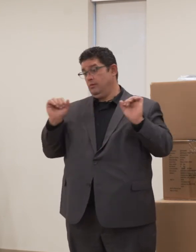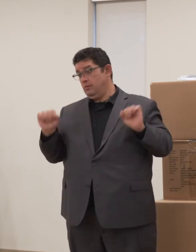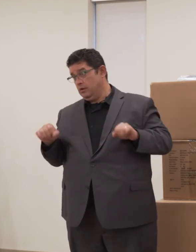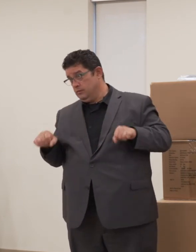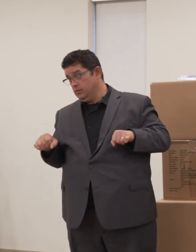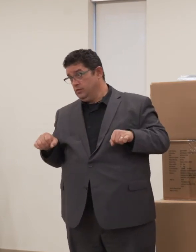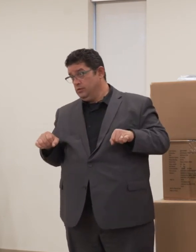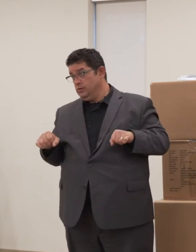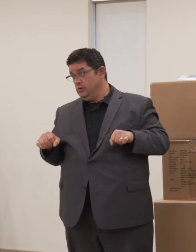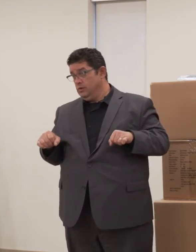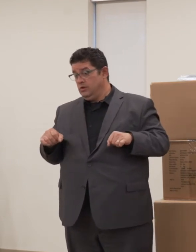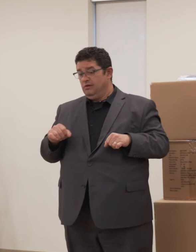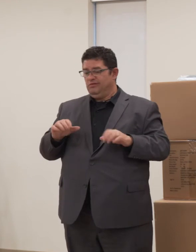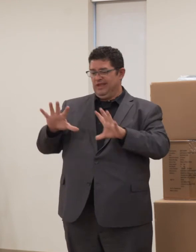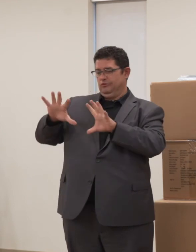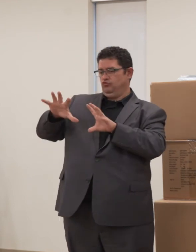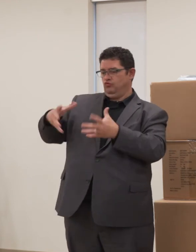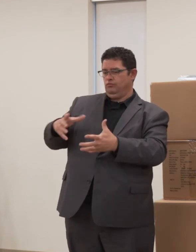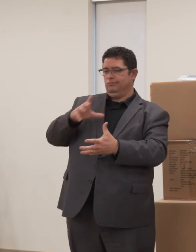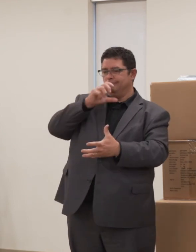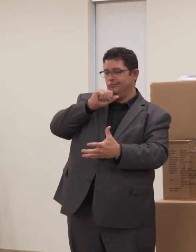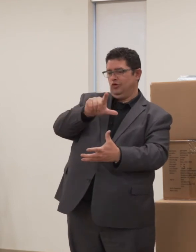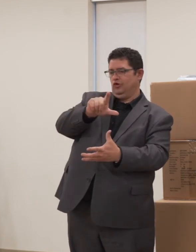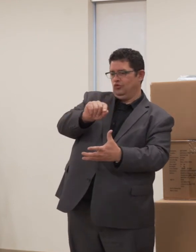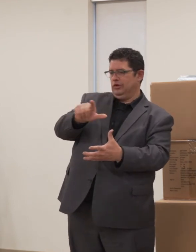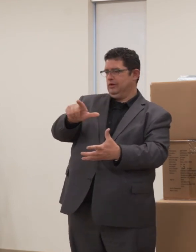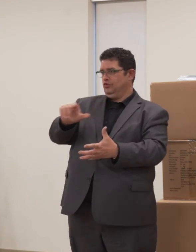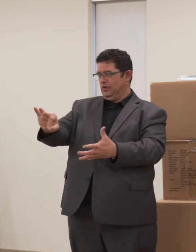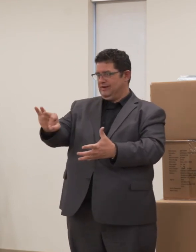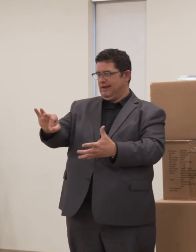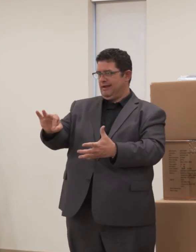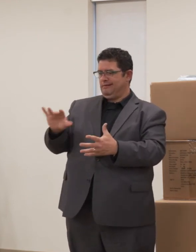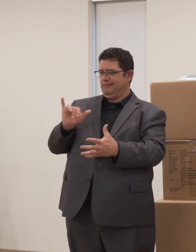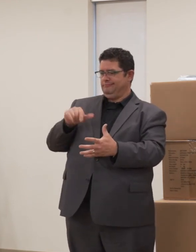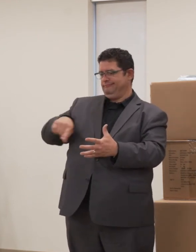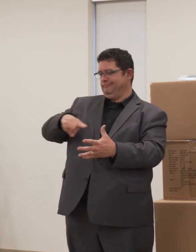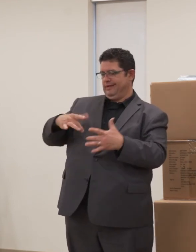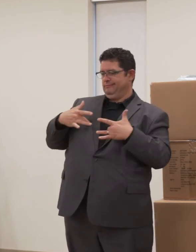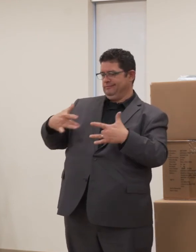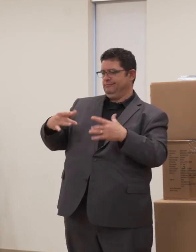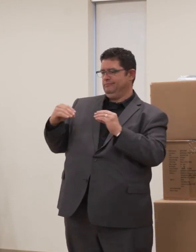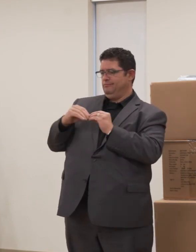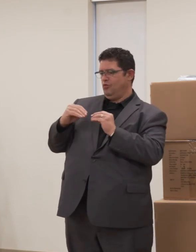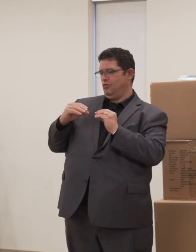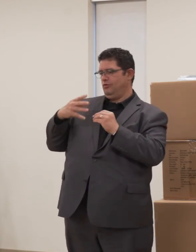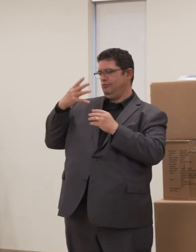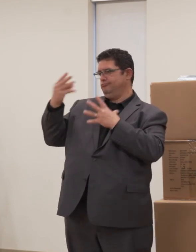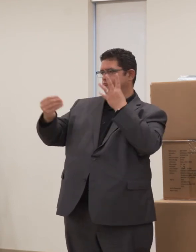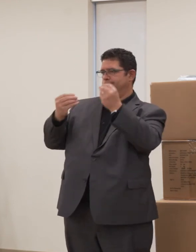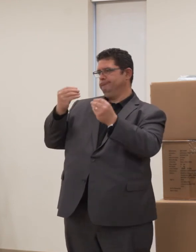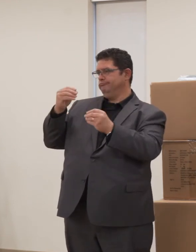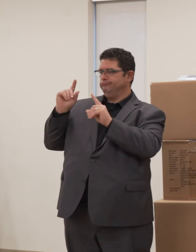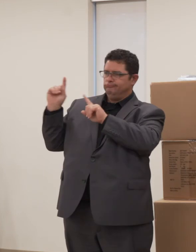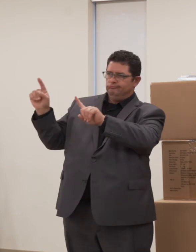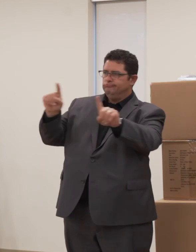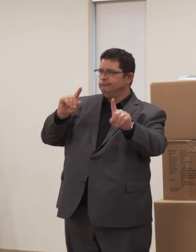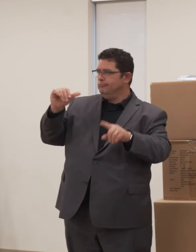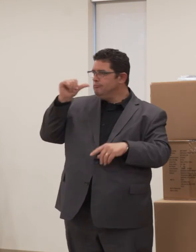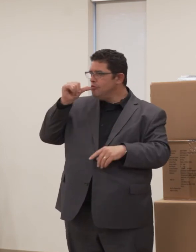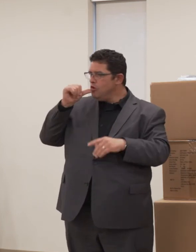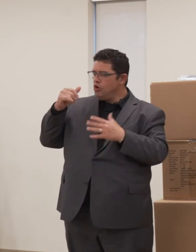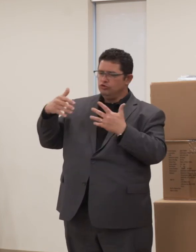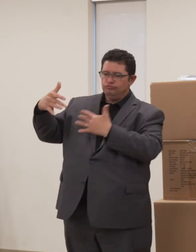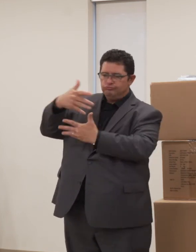possible. The 20 to 29-year-old tends to be out more at the bars and other gatherings, and we see that